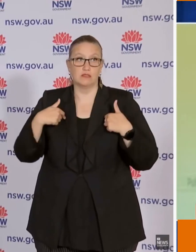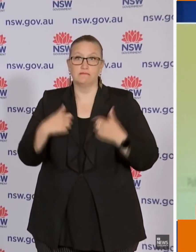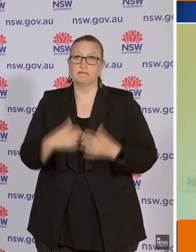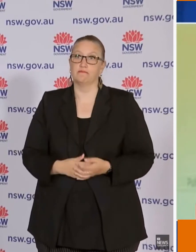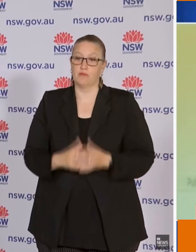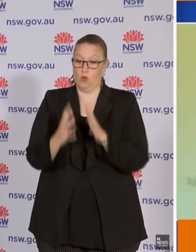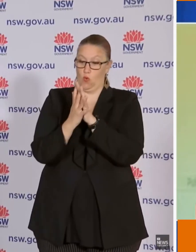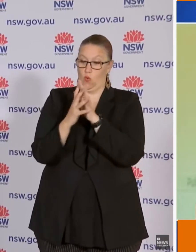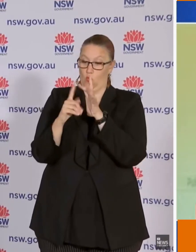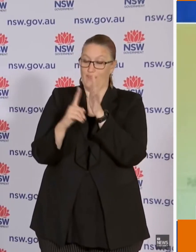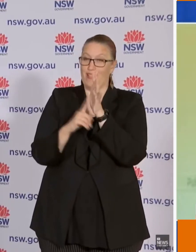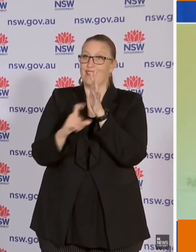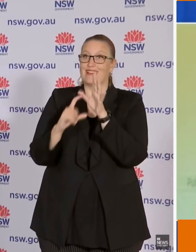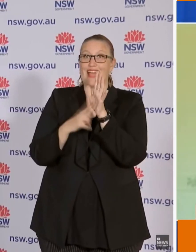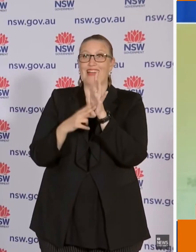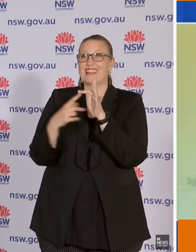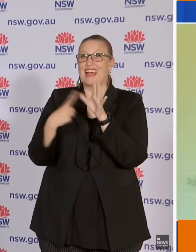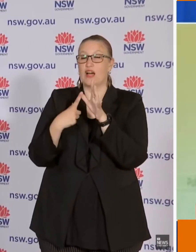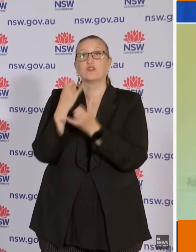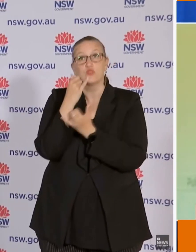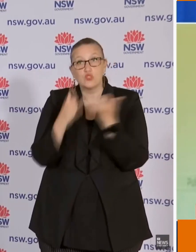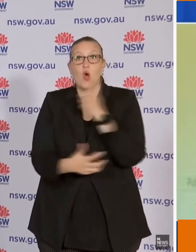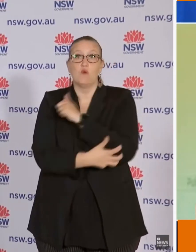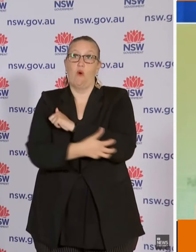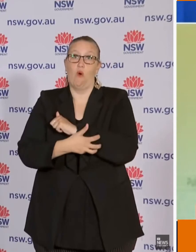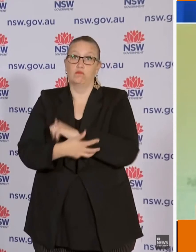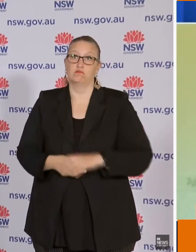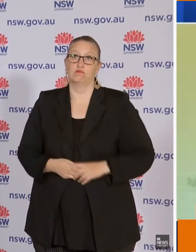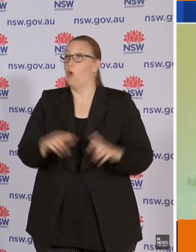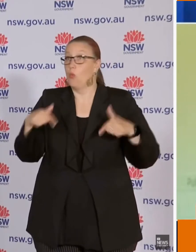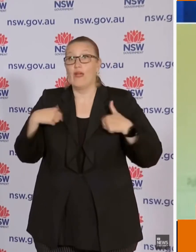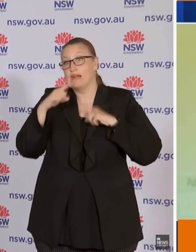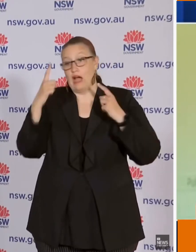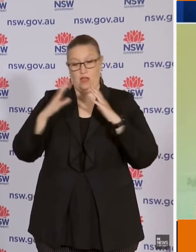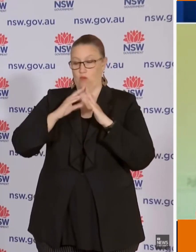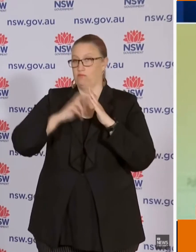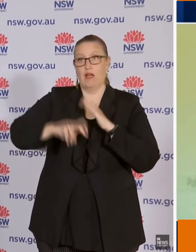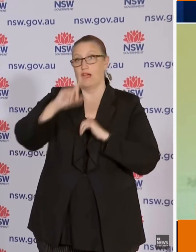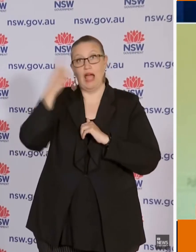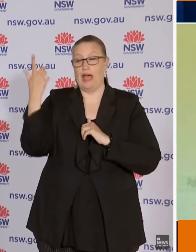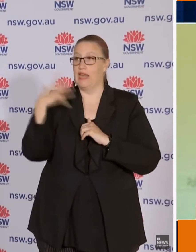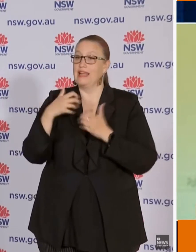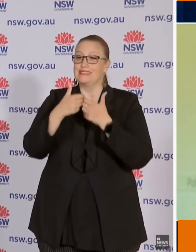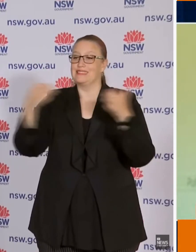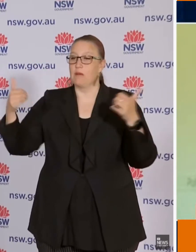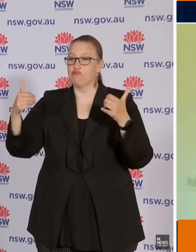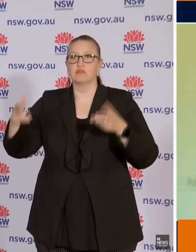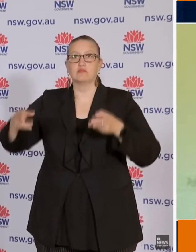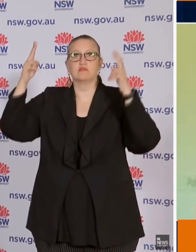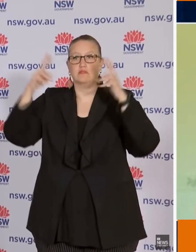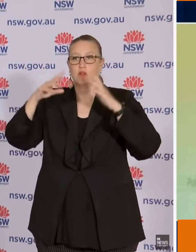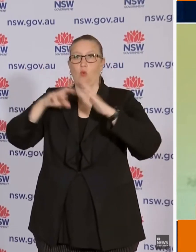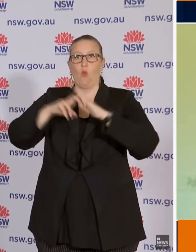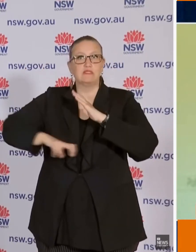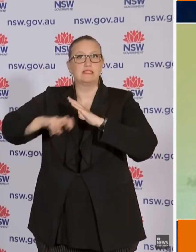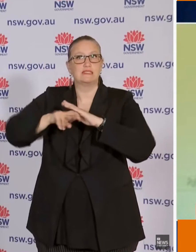communities there are so impoverished that quarantining facilities are desperately required, and assistance to help people to quarantine at home. Now,